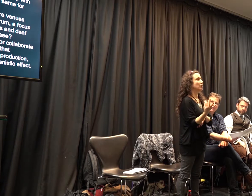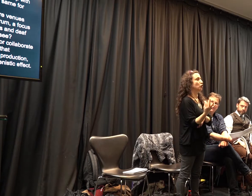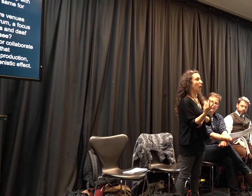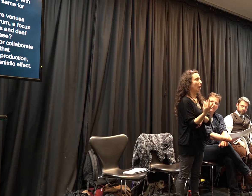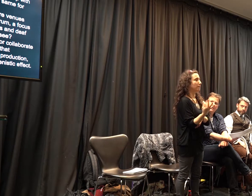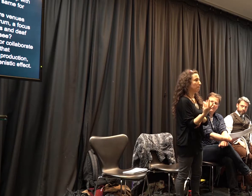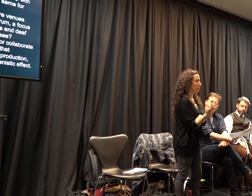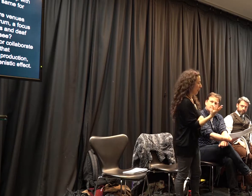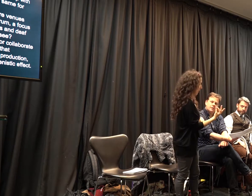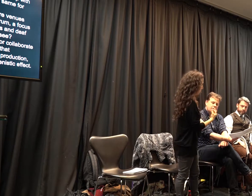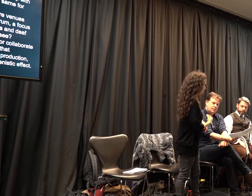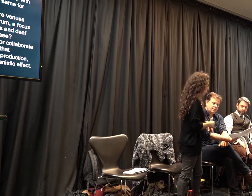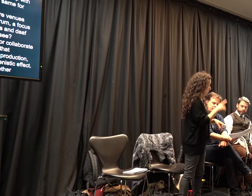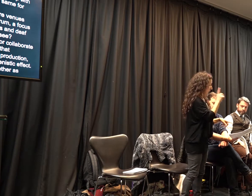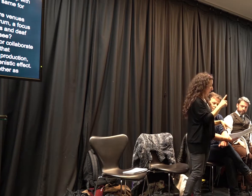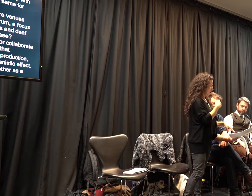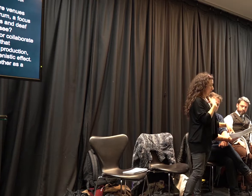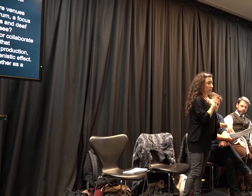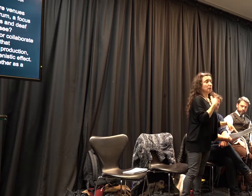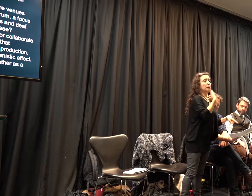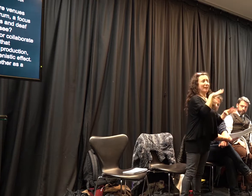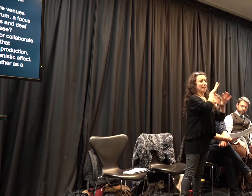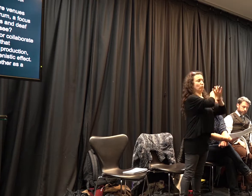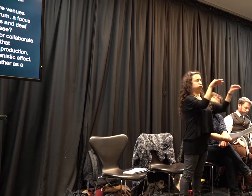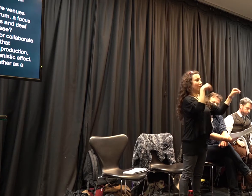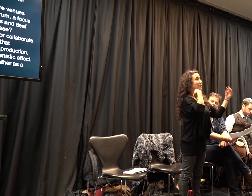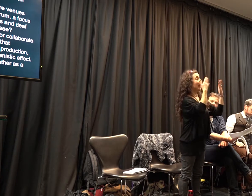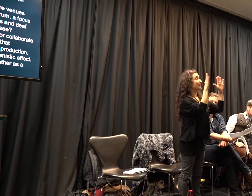company, so deaf communities feel genuinely represented.